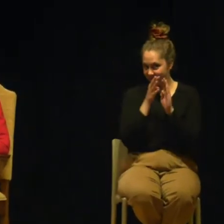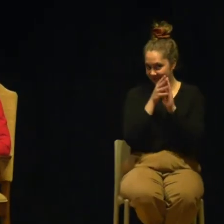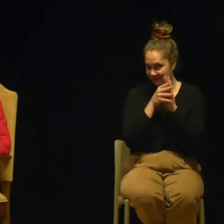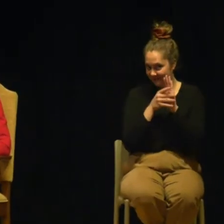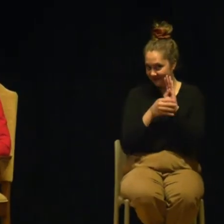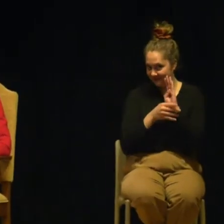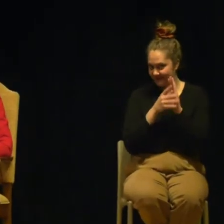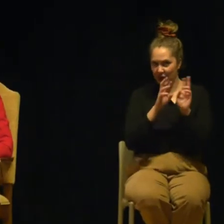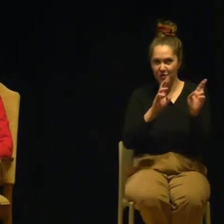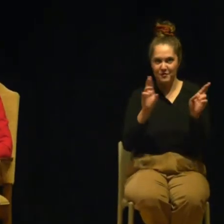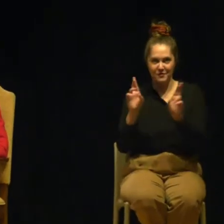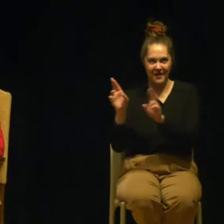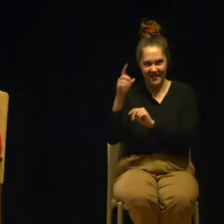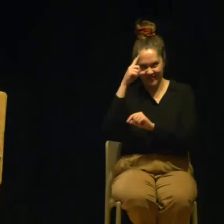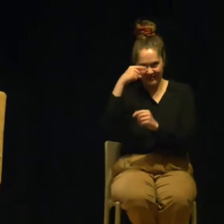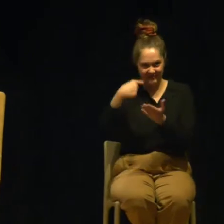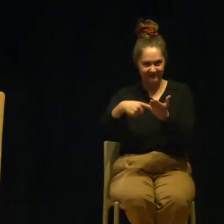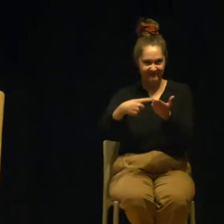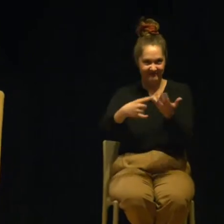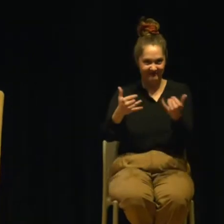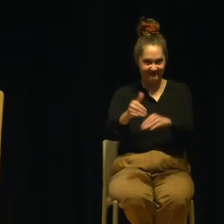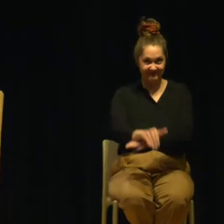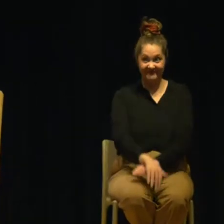is ready for this conversation tonight.